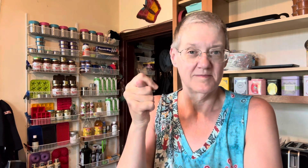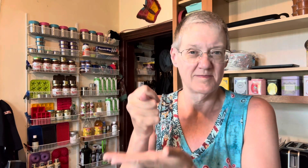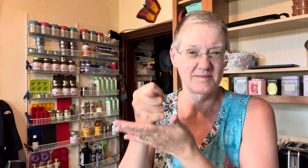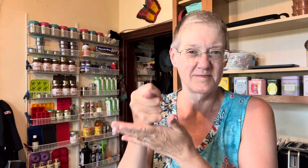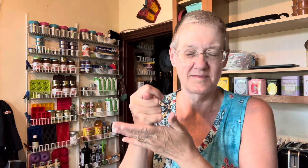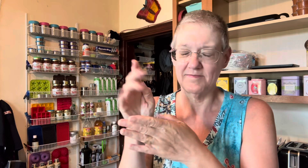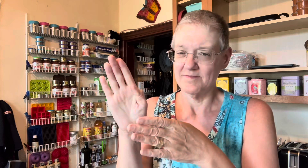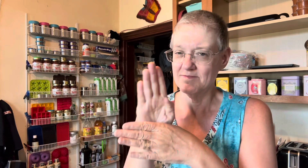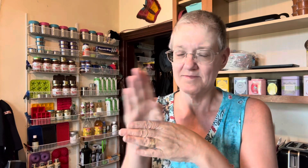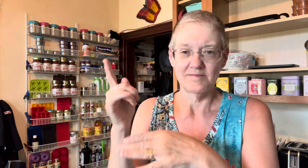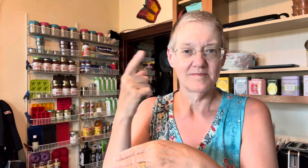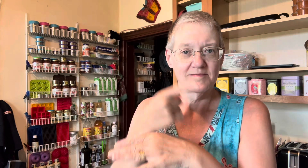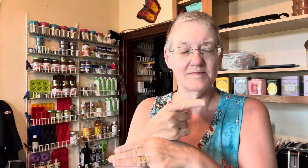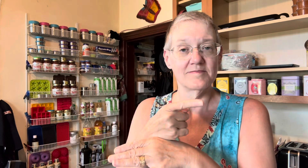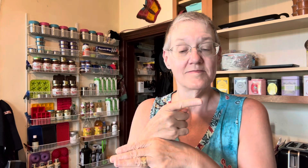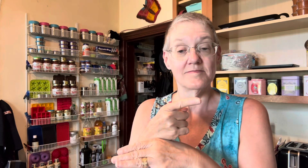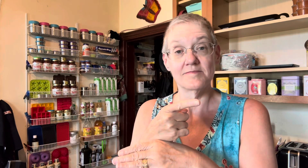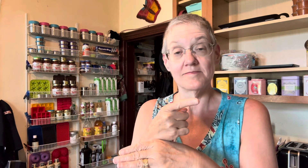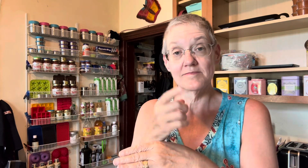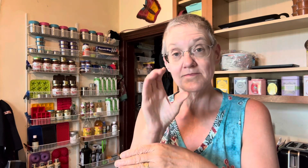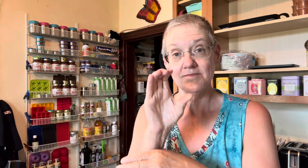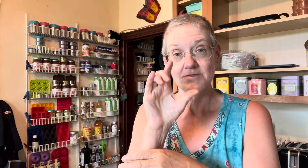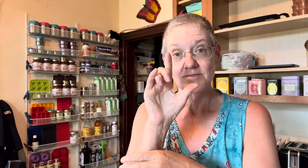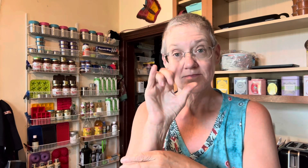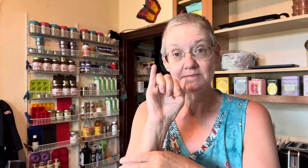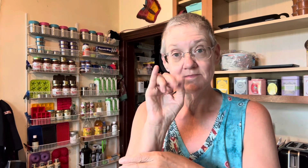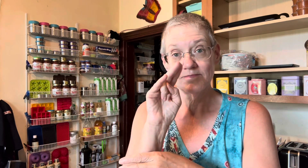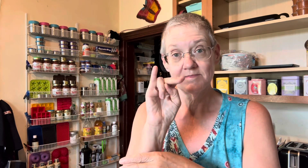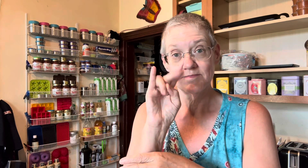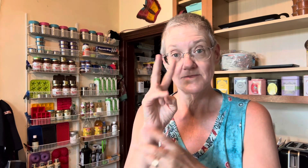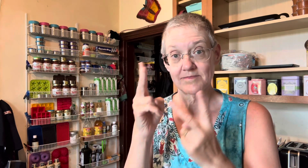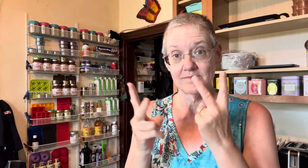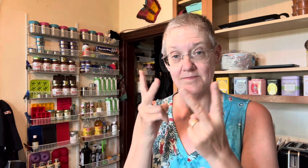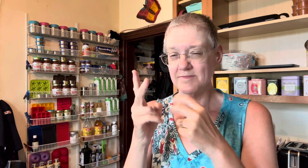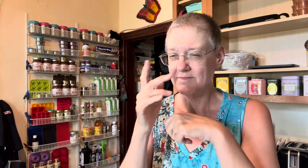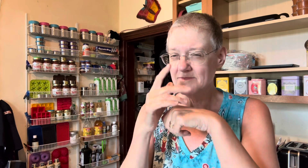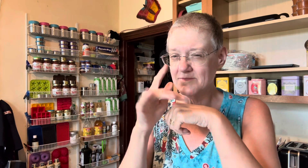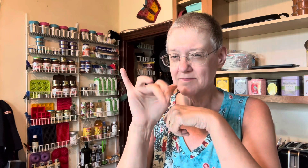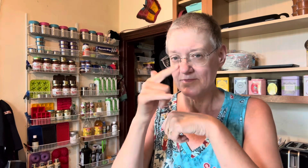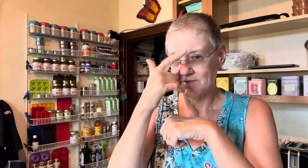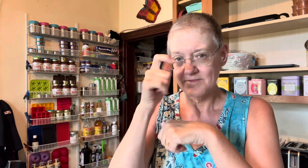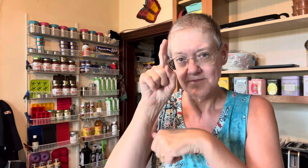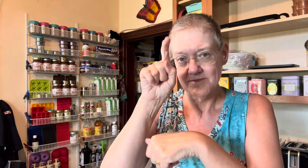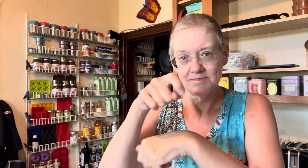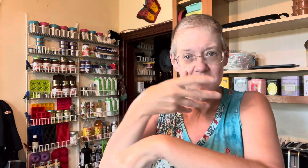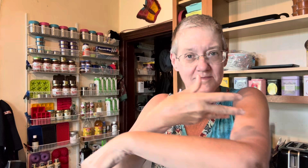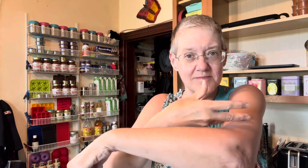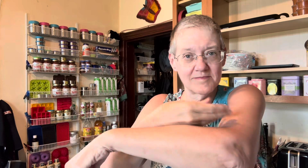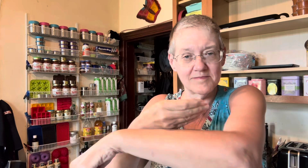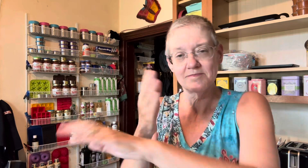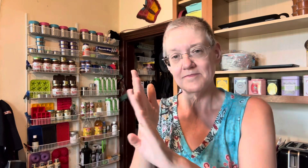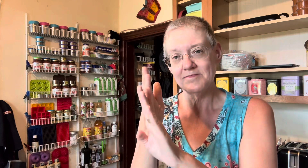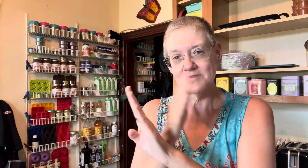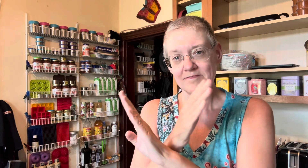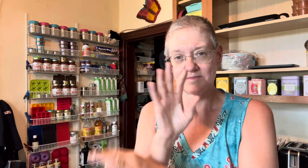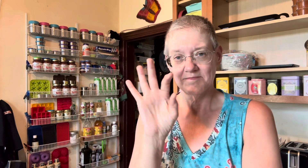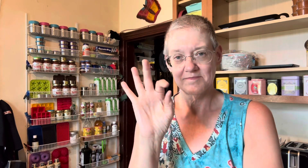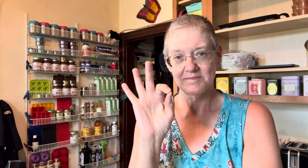has afternoon physical therapy, so it's going to be a busy day tomorrow. Clinic visits have to be early because he has to get his blood